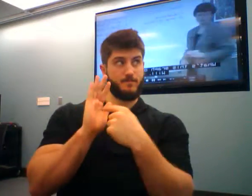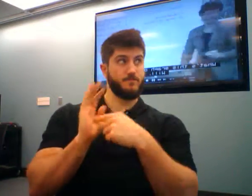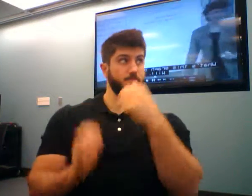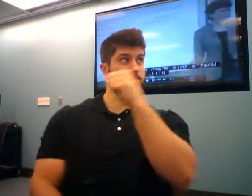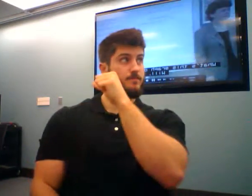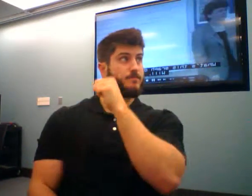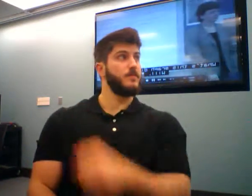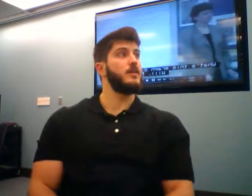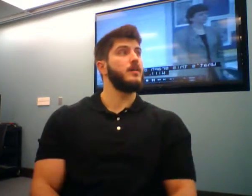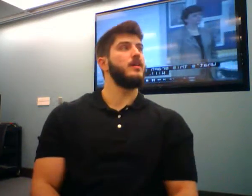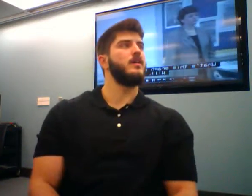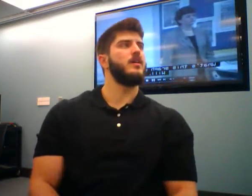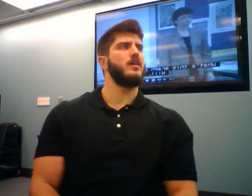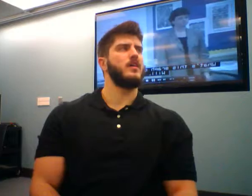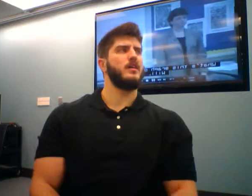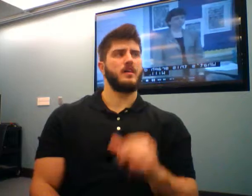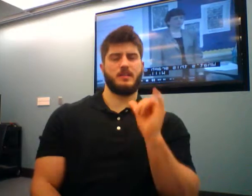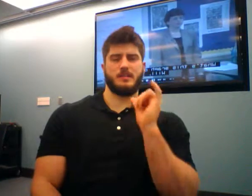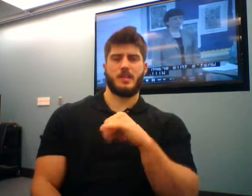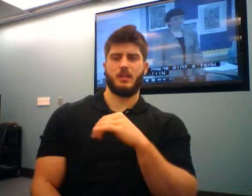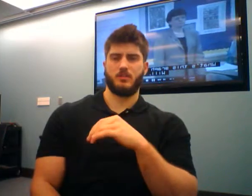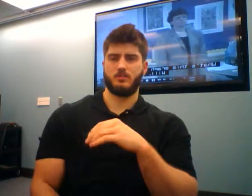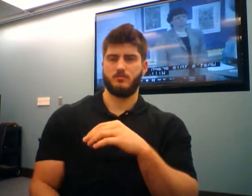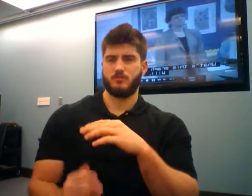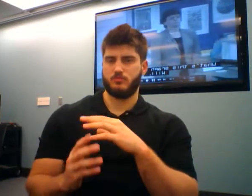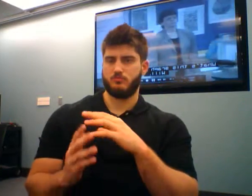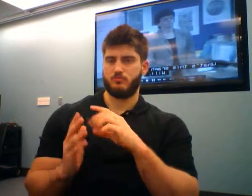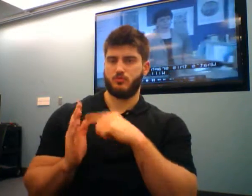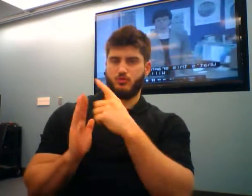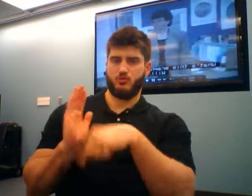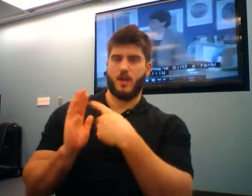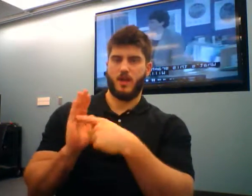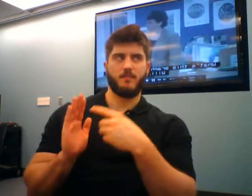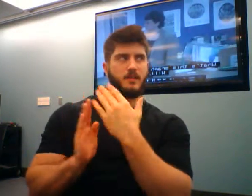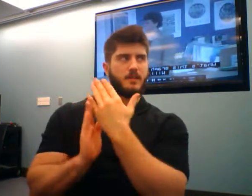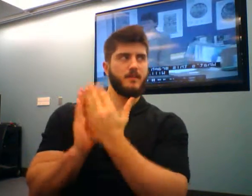What's this graph divided into? Well,